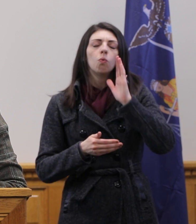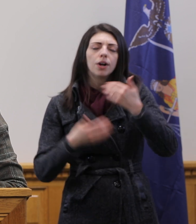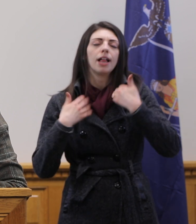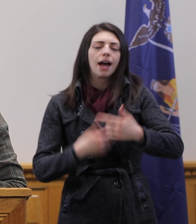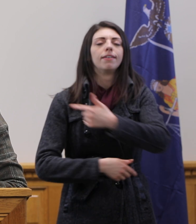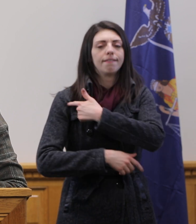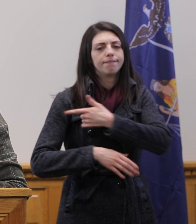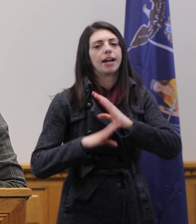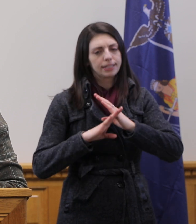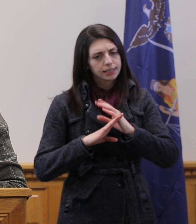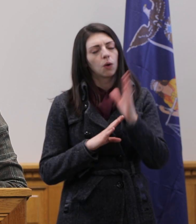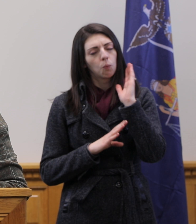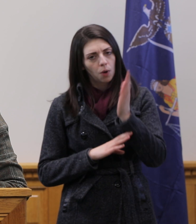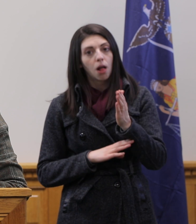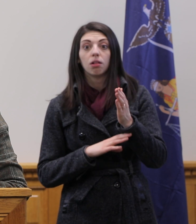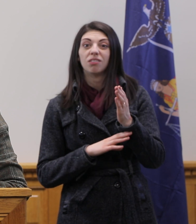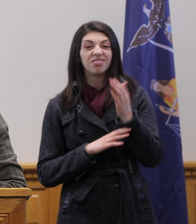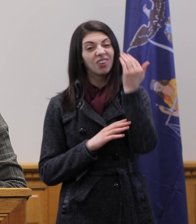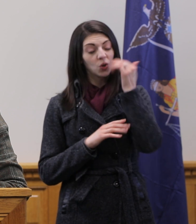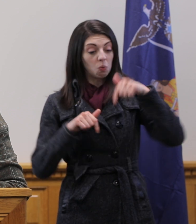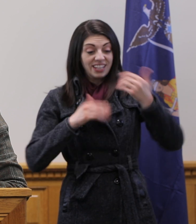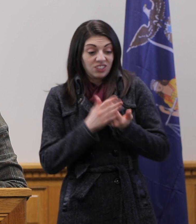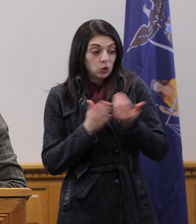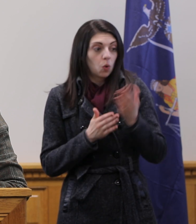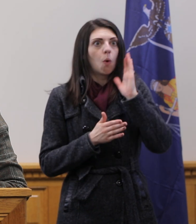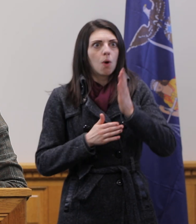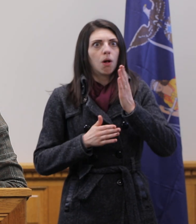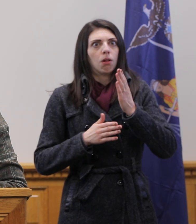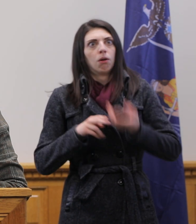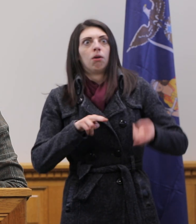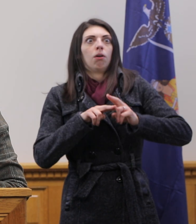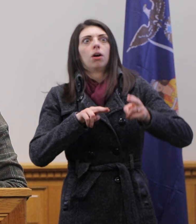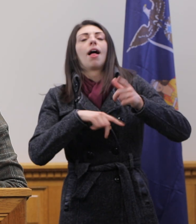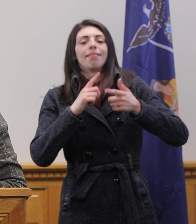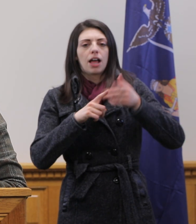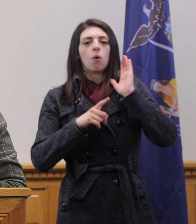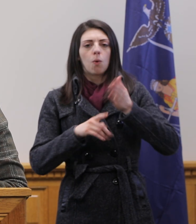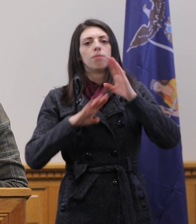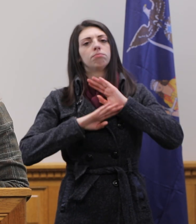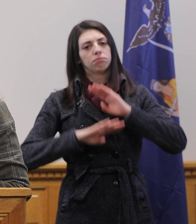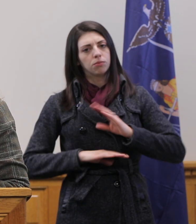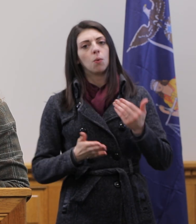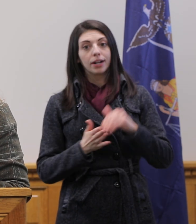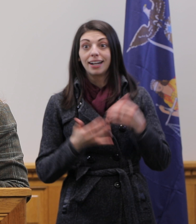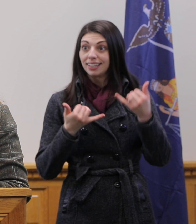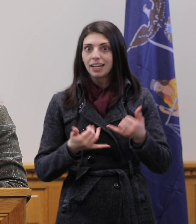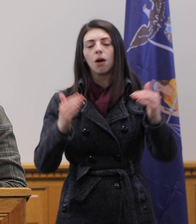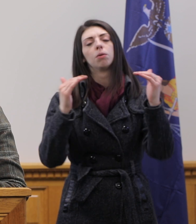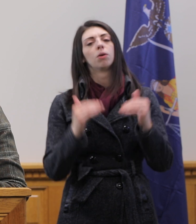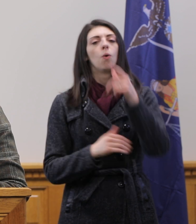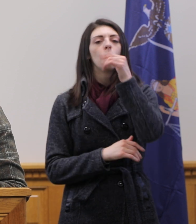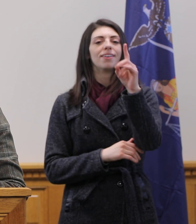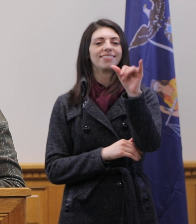vaccine. As with anything new, there will be a surge and then things will calm down. Thank you. And now, Diane Oldenburg